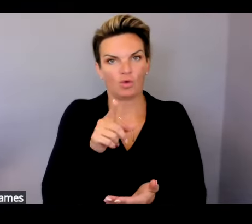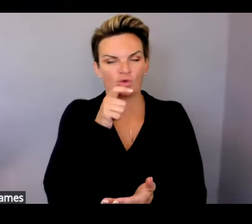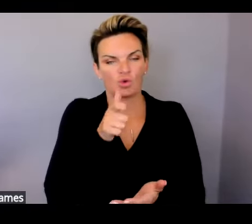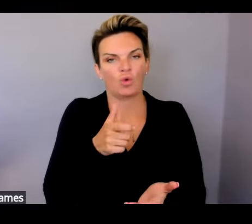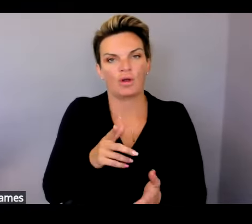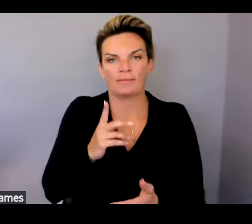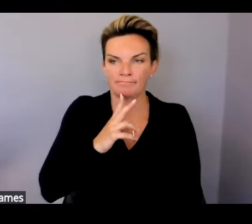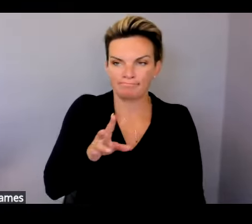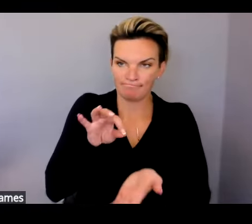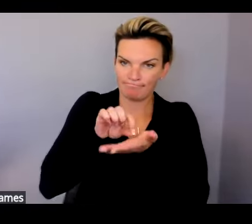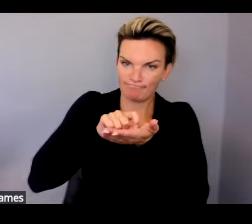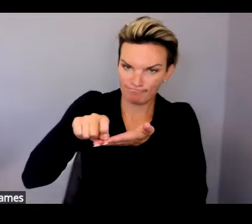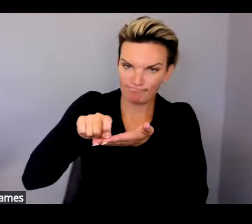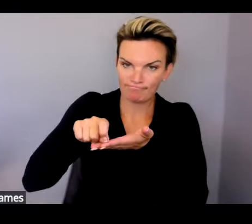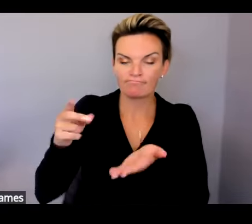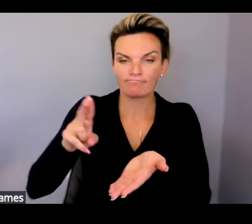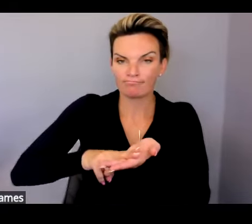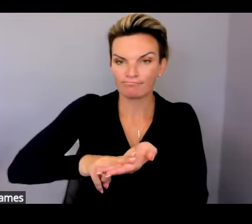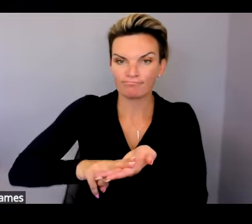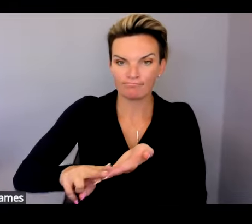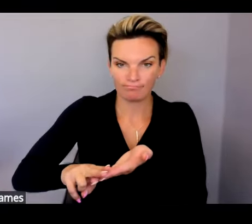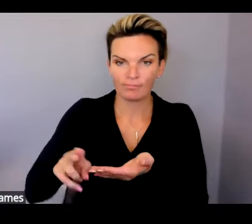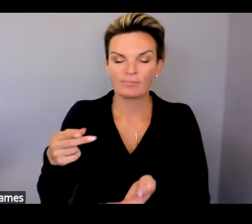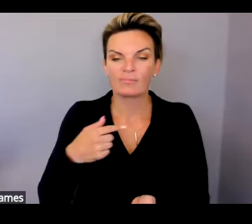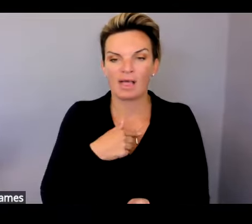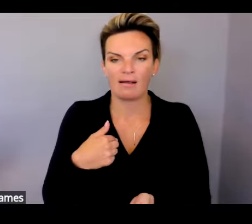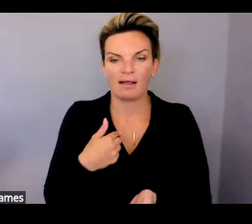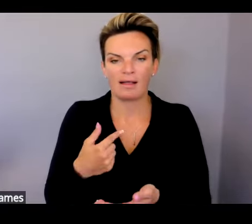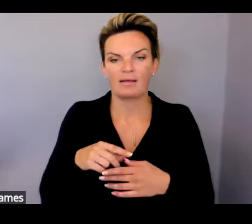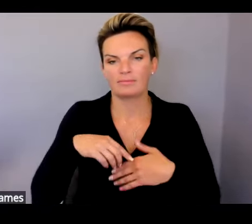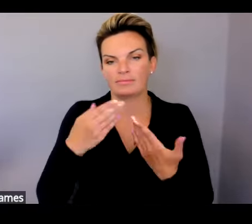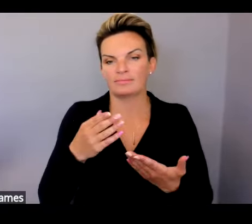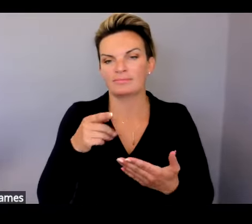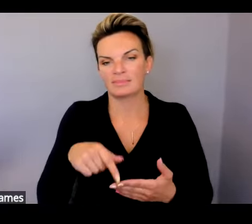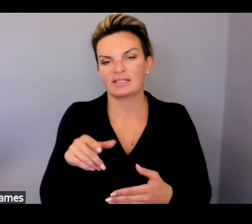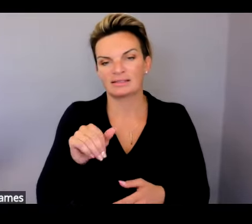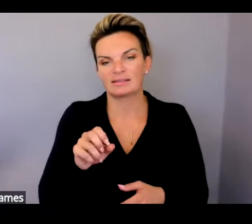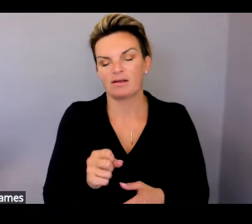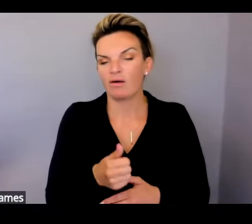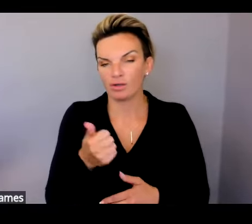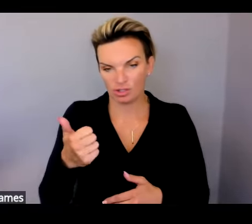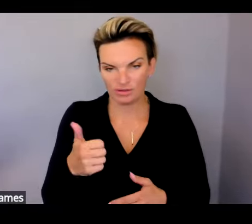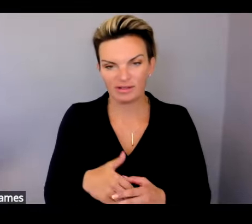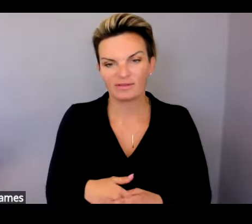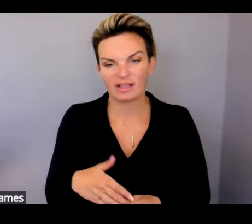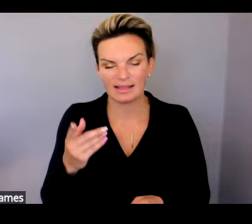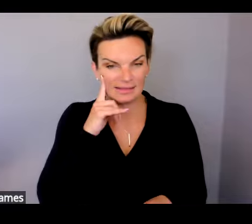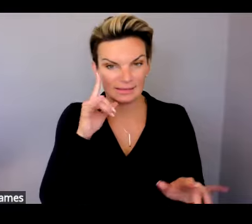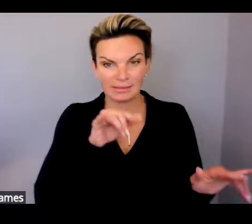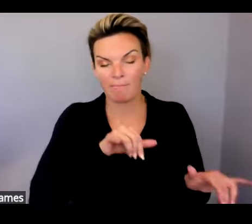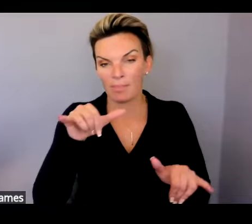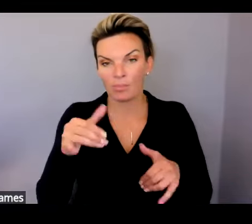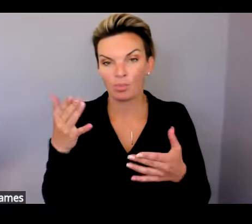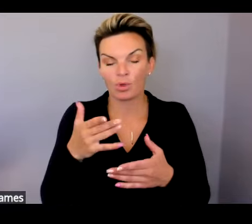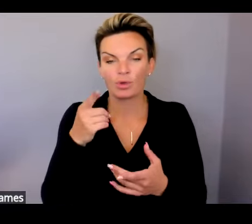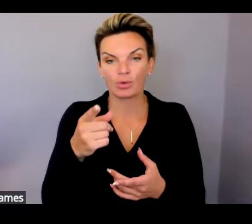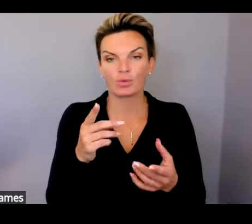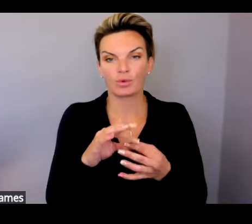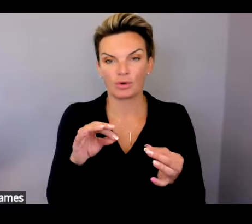structured. So I would propose this as an alternative, and it's similar to what you've heard Ms. Gerwitz suggest this